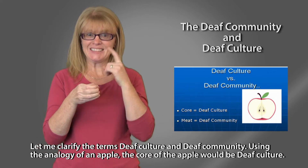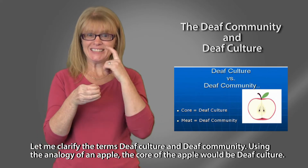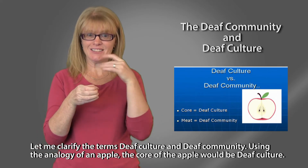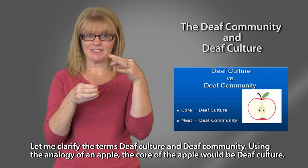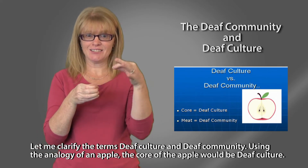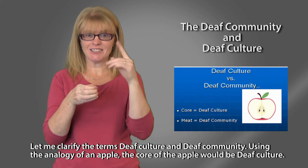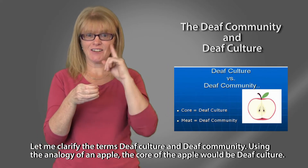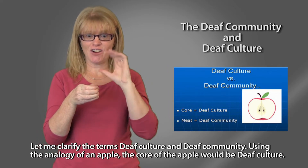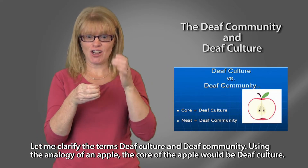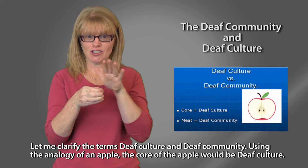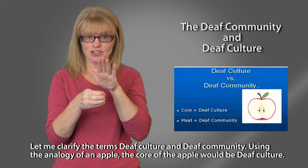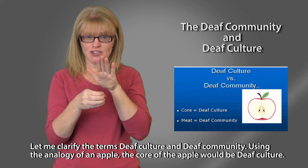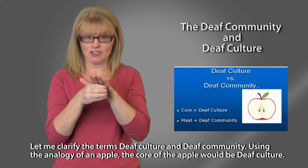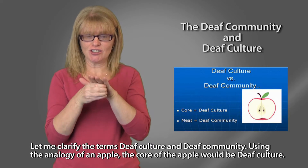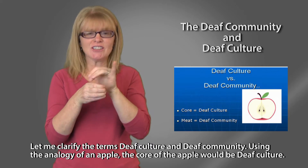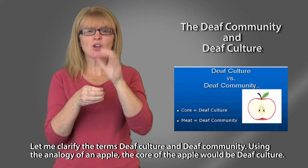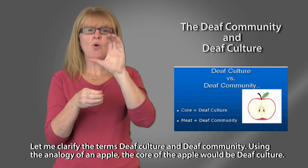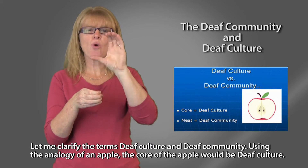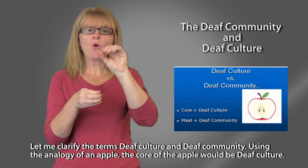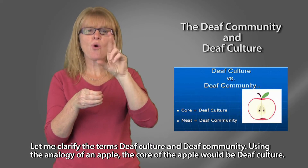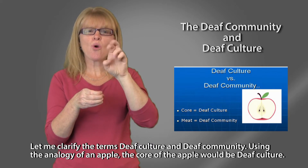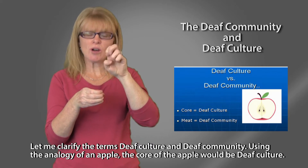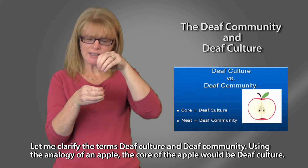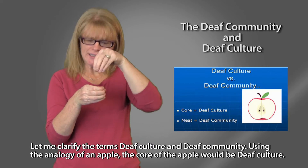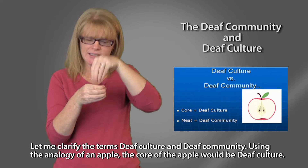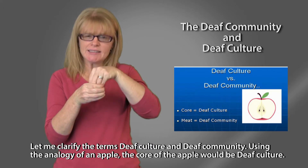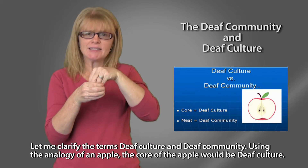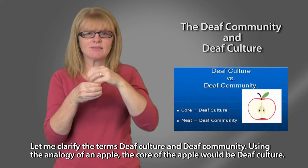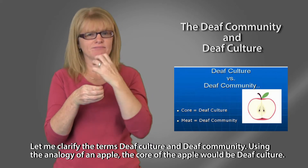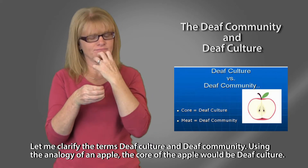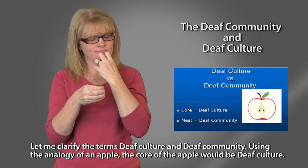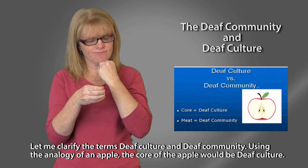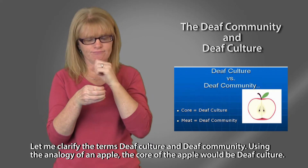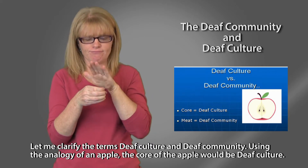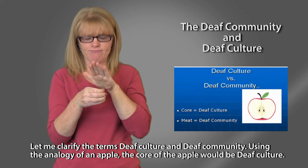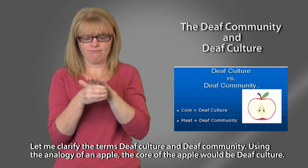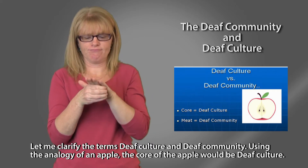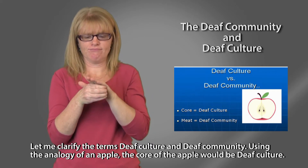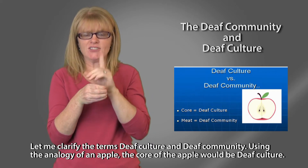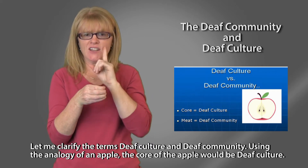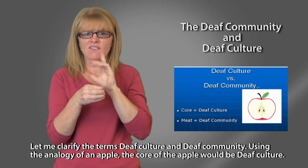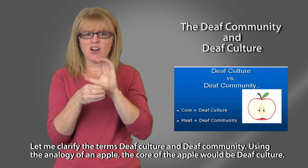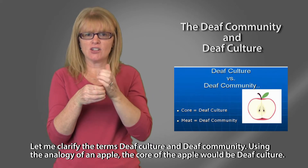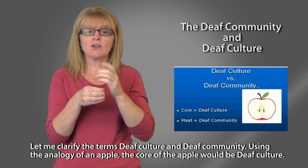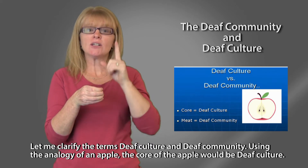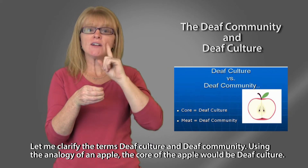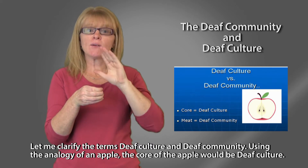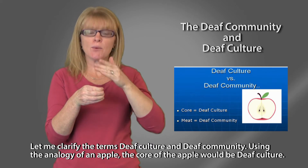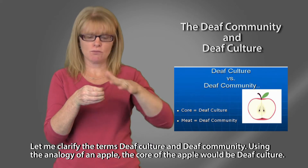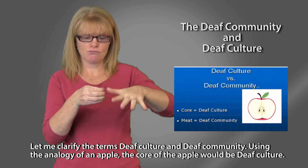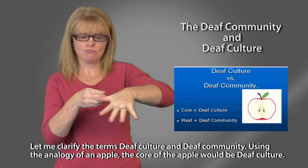Using the analogy of an apple, the core of the apple would be Deaf culture.